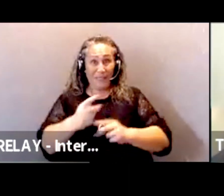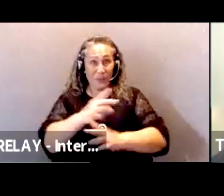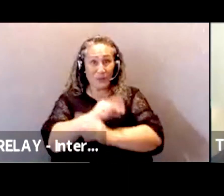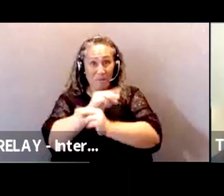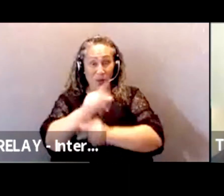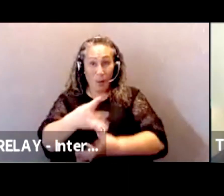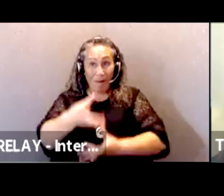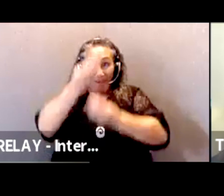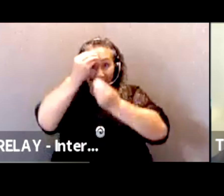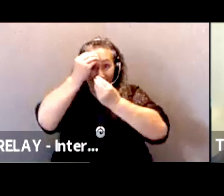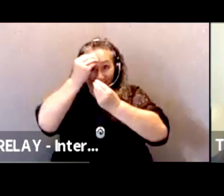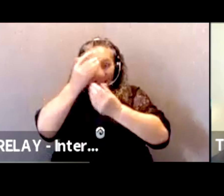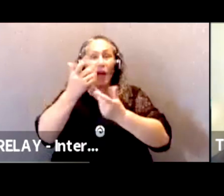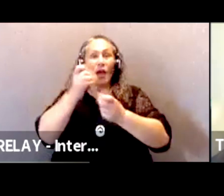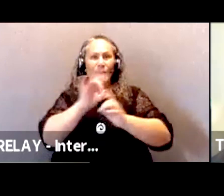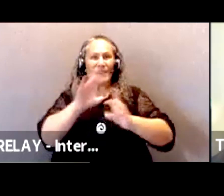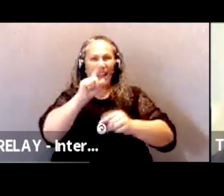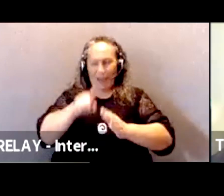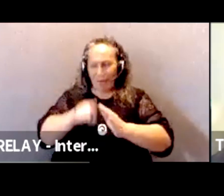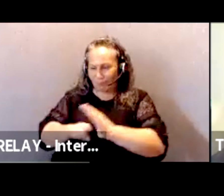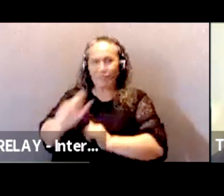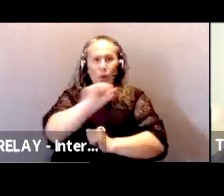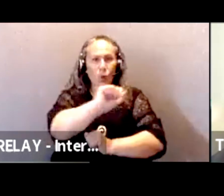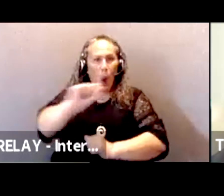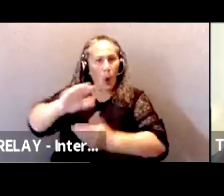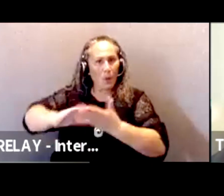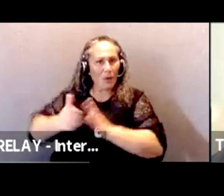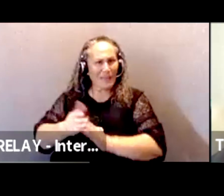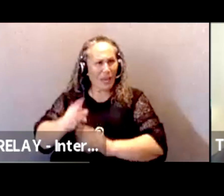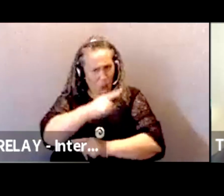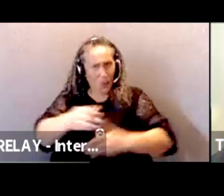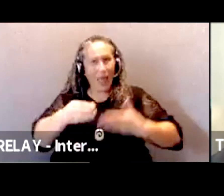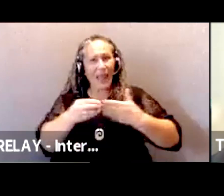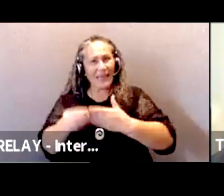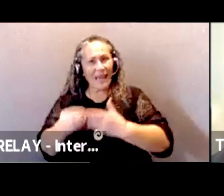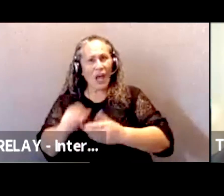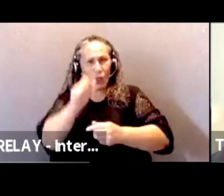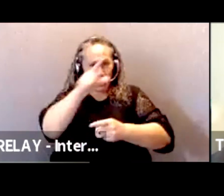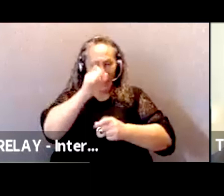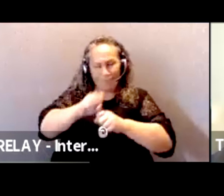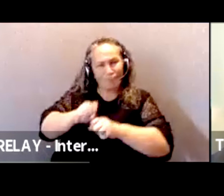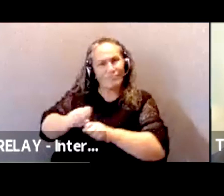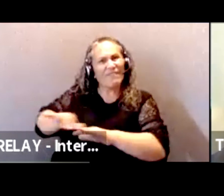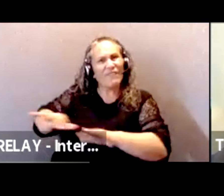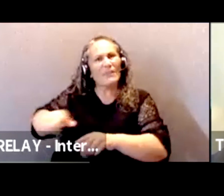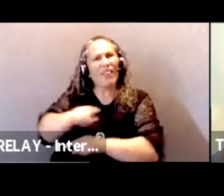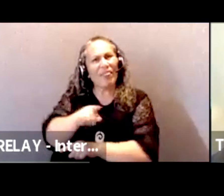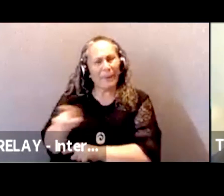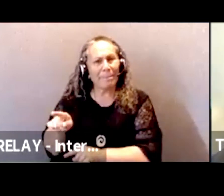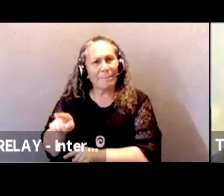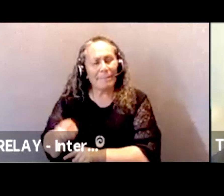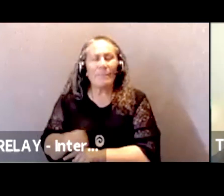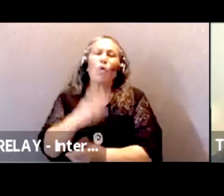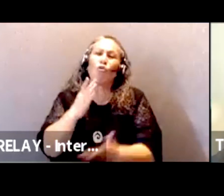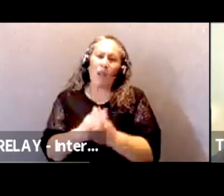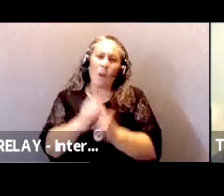have the conversations with your communities. You're all leaders, you're influential. It's been awesome to have